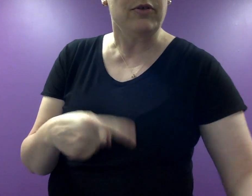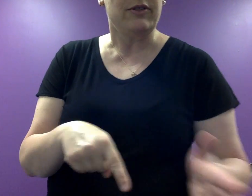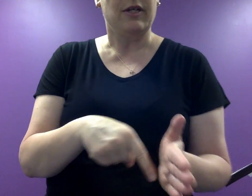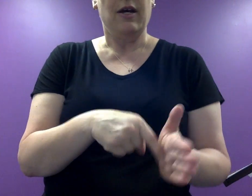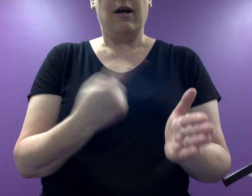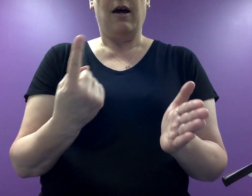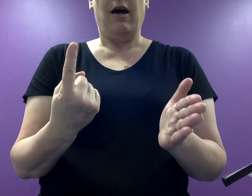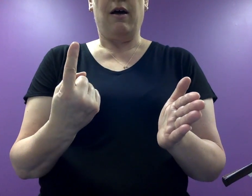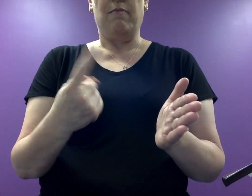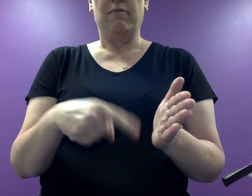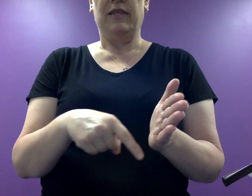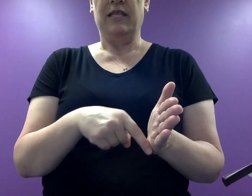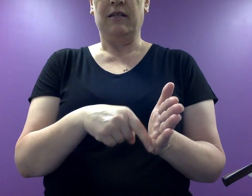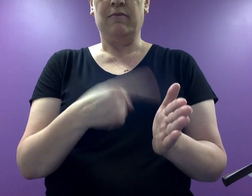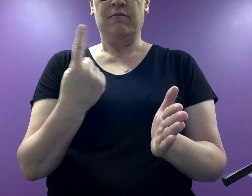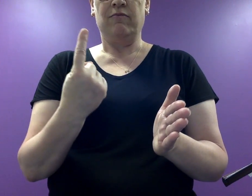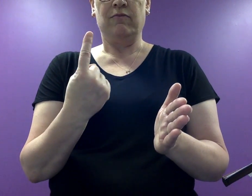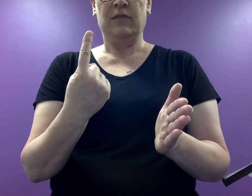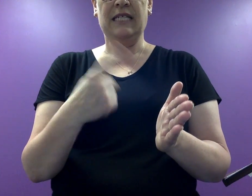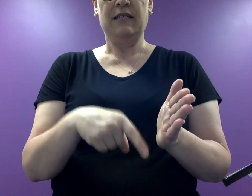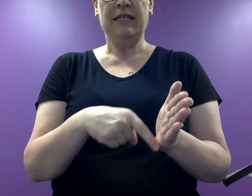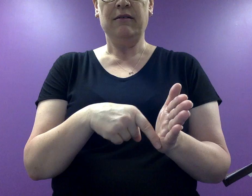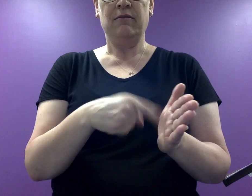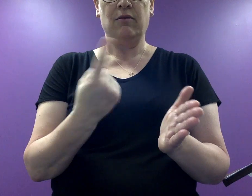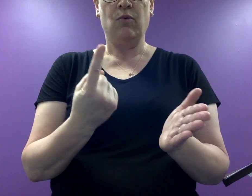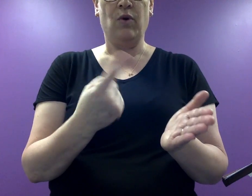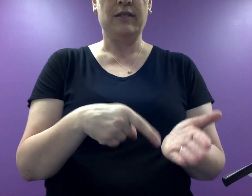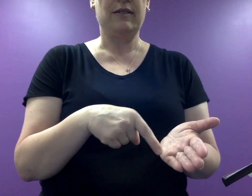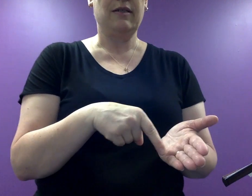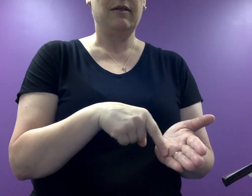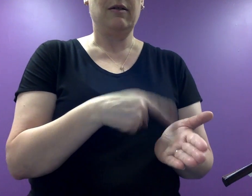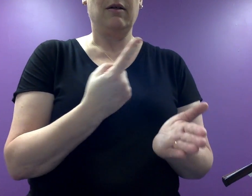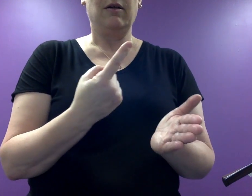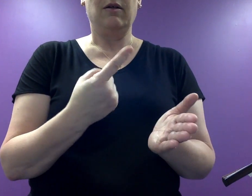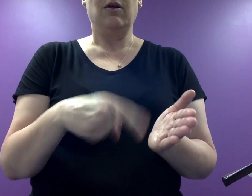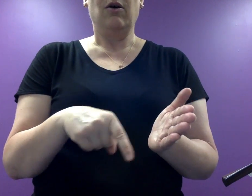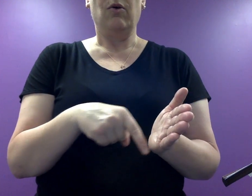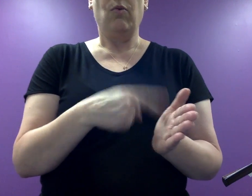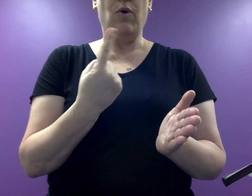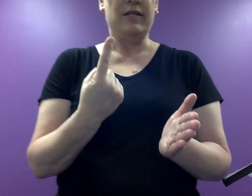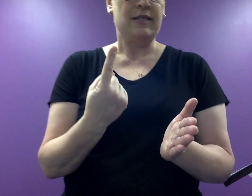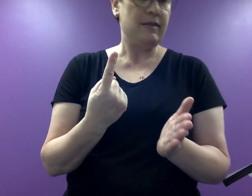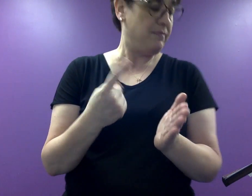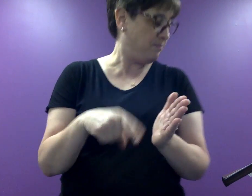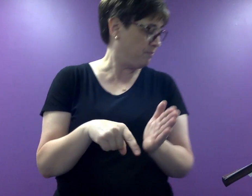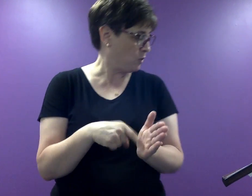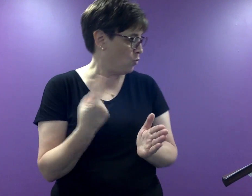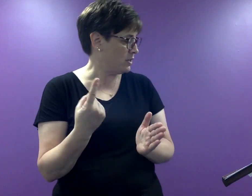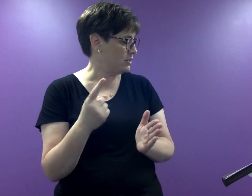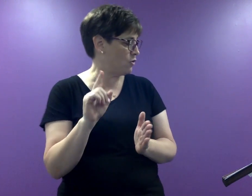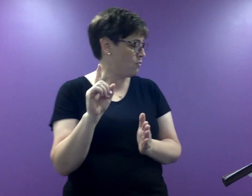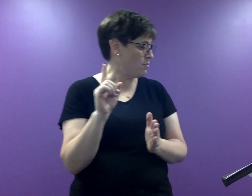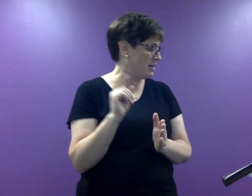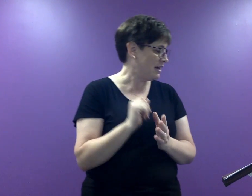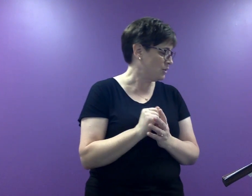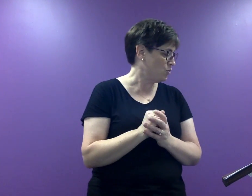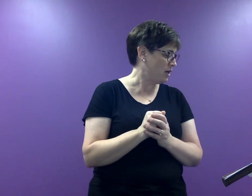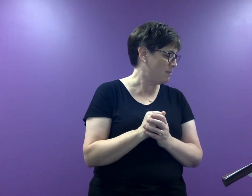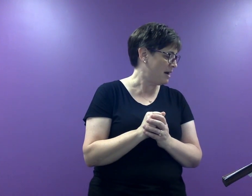towards the ceiling once. Once. Once. So remember that because we'll come back